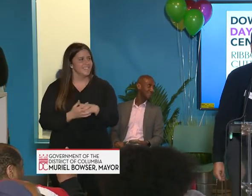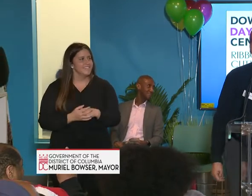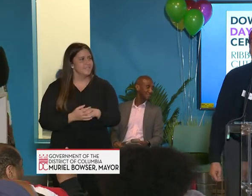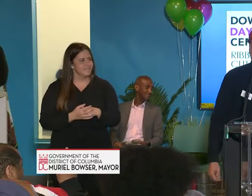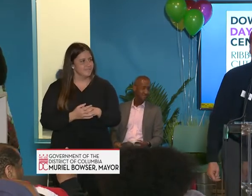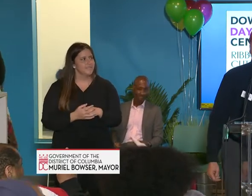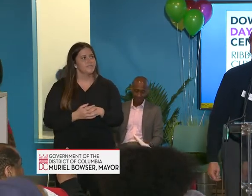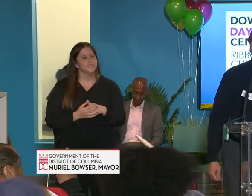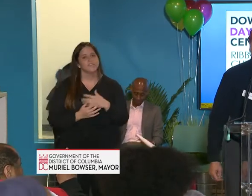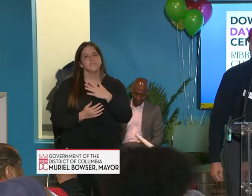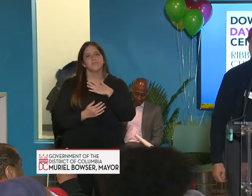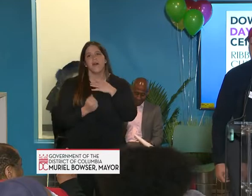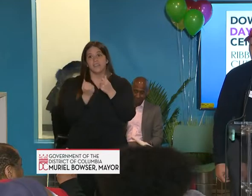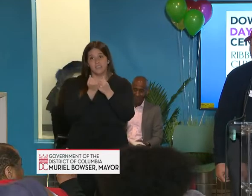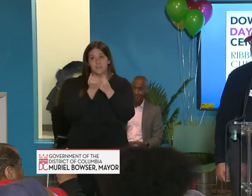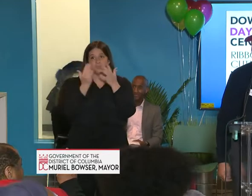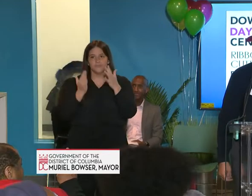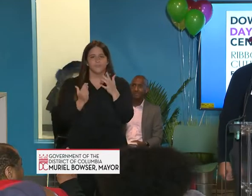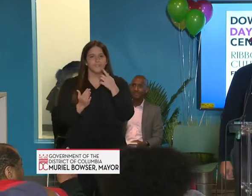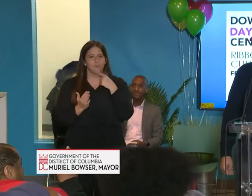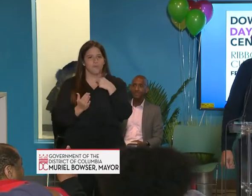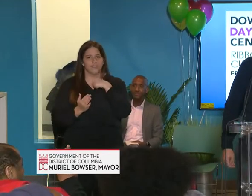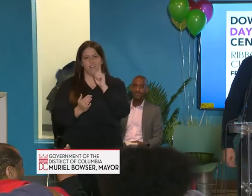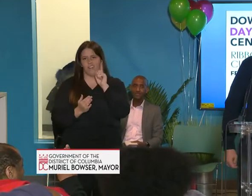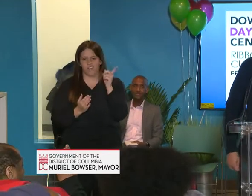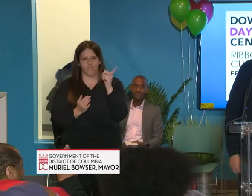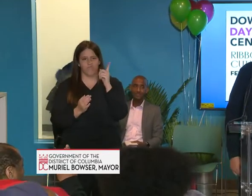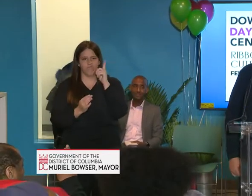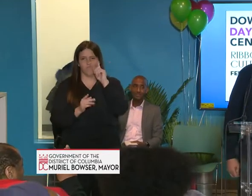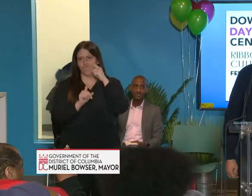My sponsor told me I was tenacious.